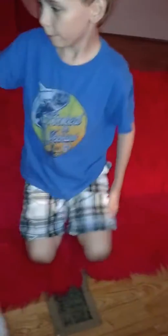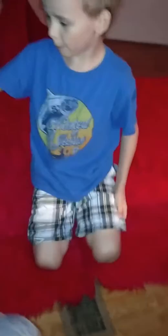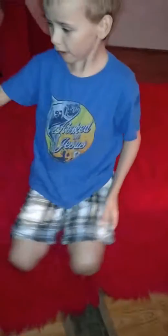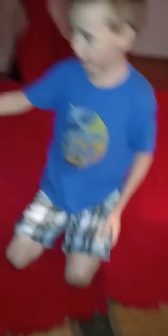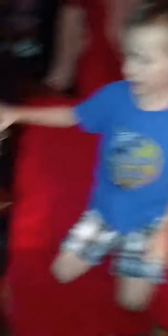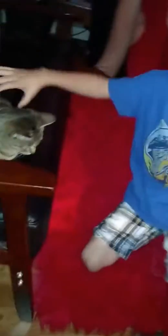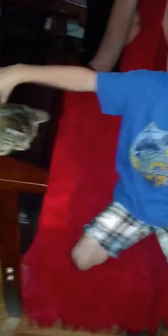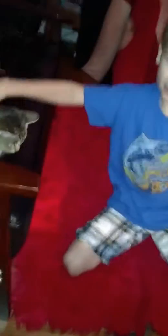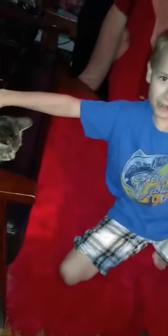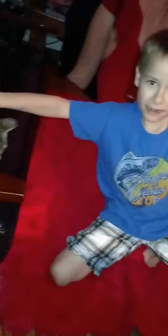Bye bye. bye.